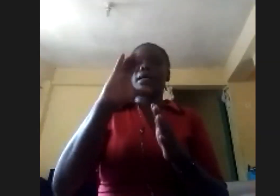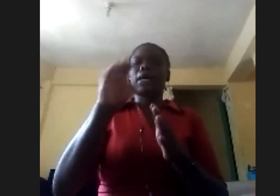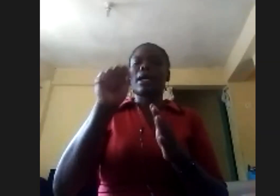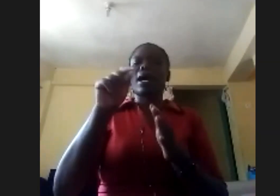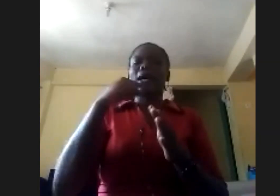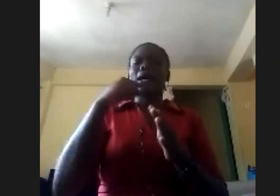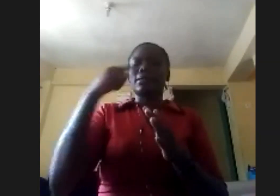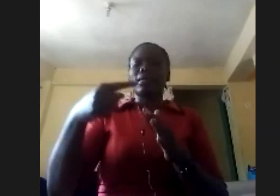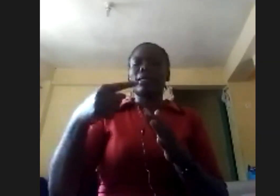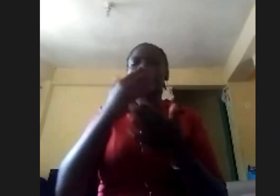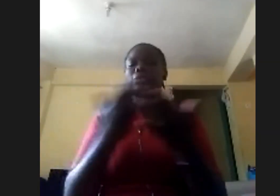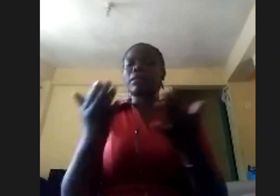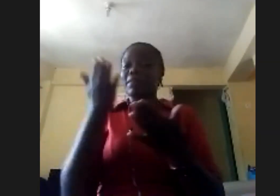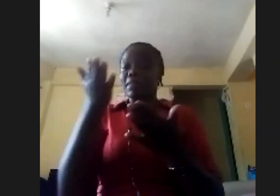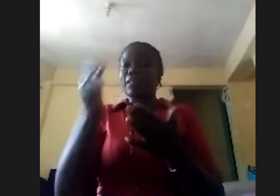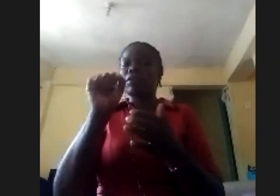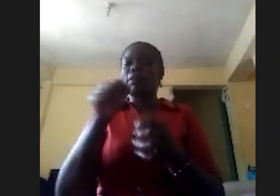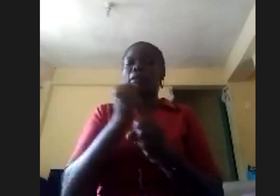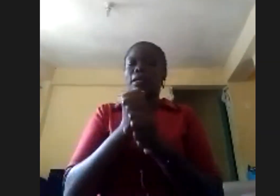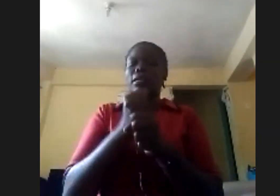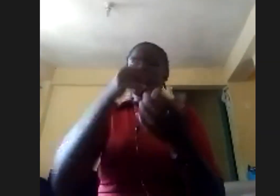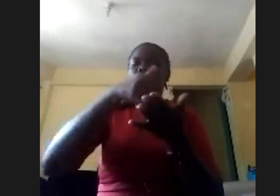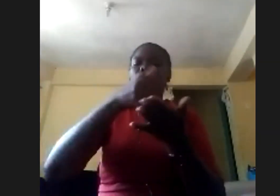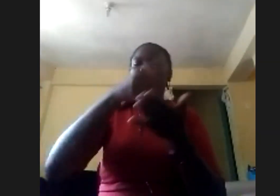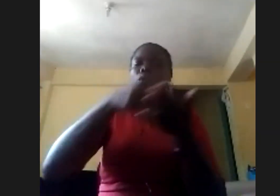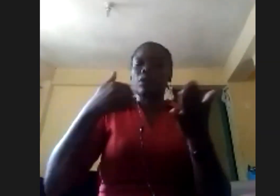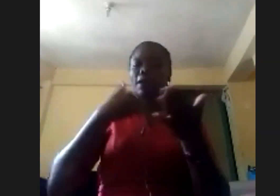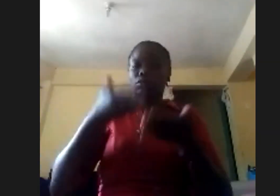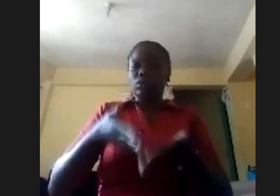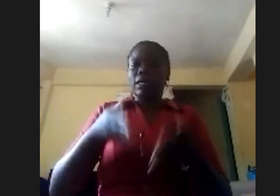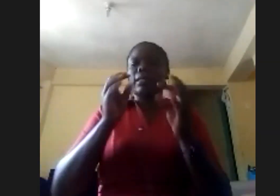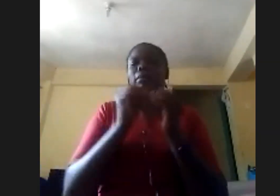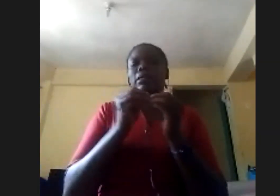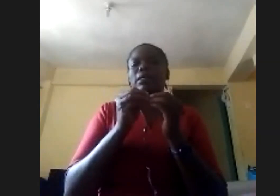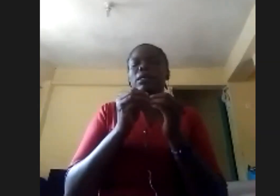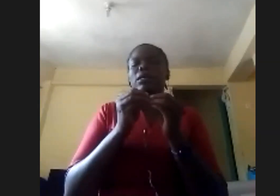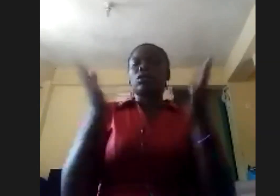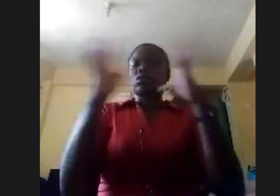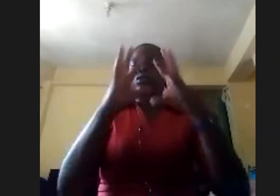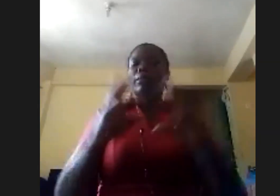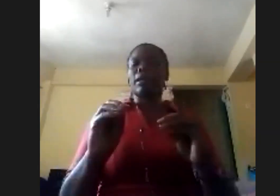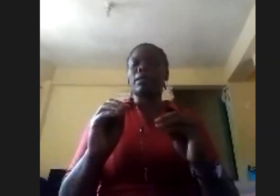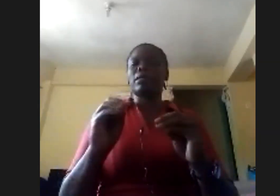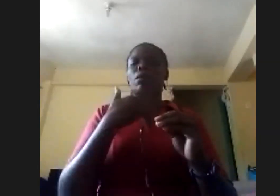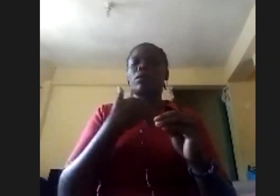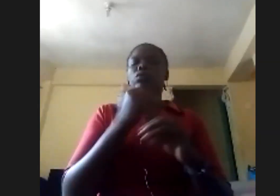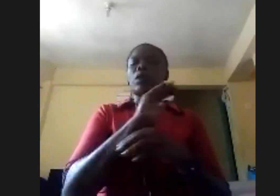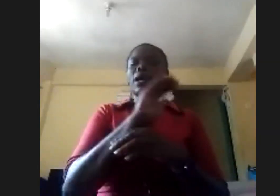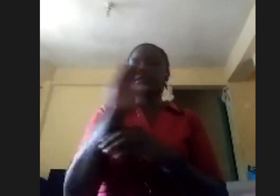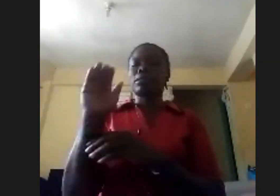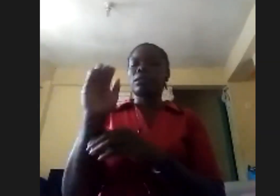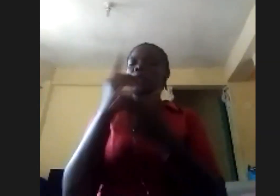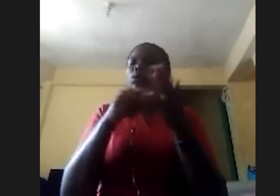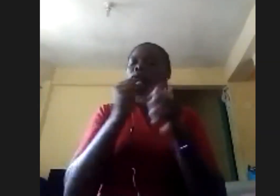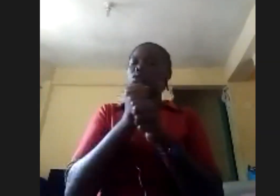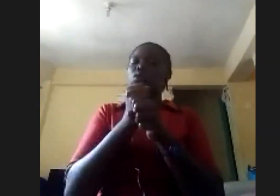be done, including what we're having in this meeting. So just to sum up, I want to ask us, what do we do with our free